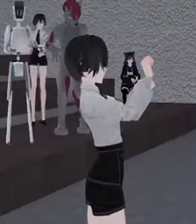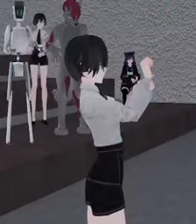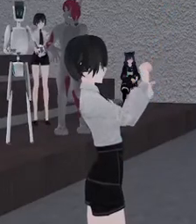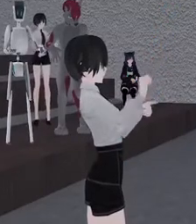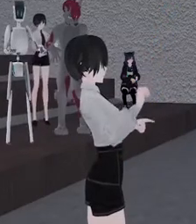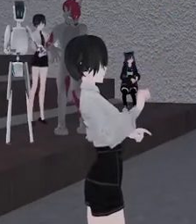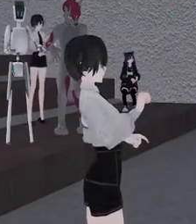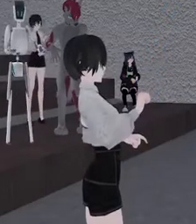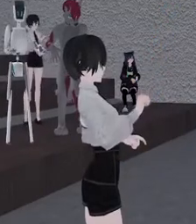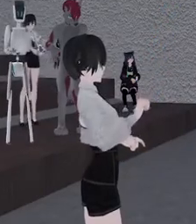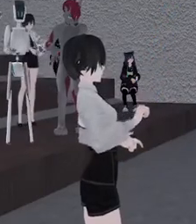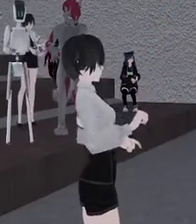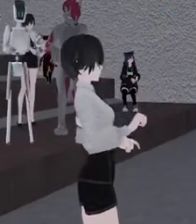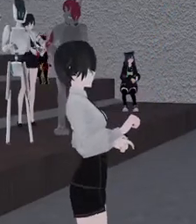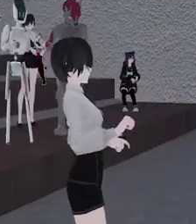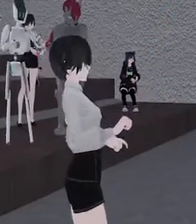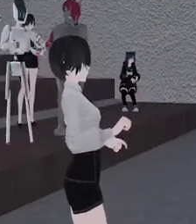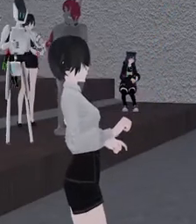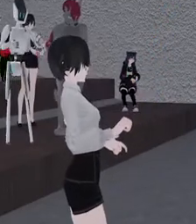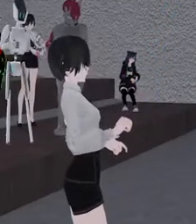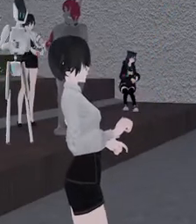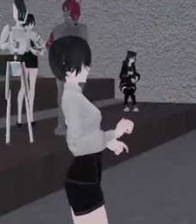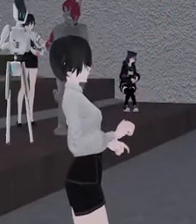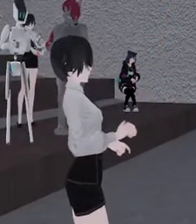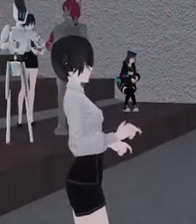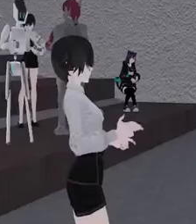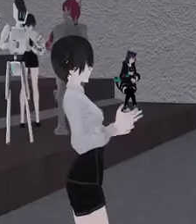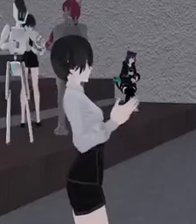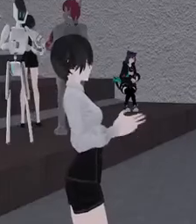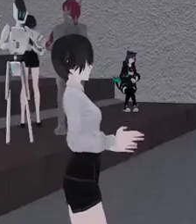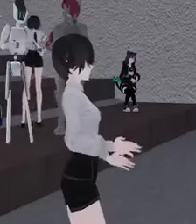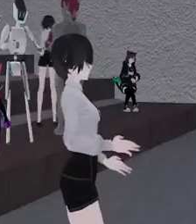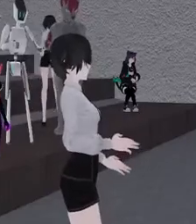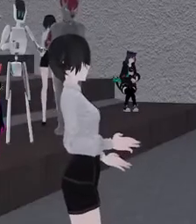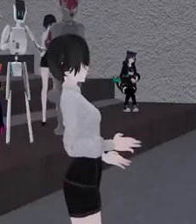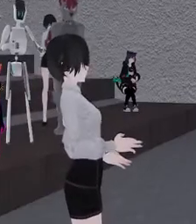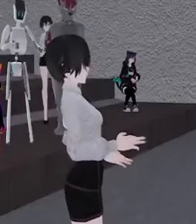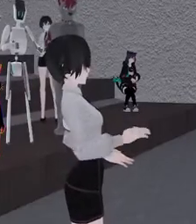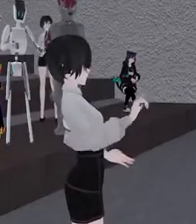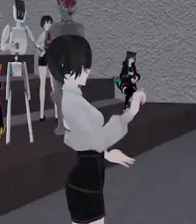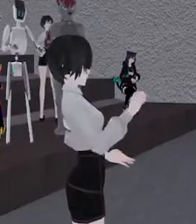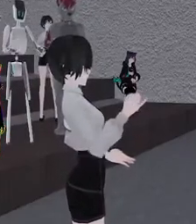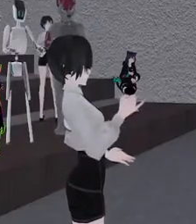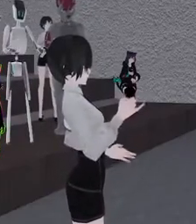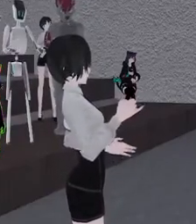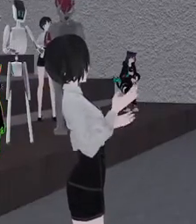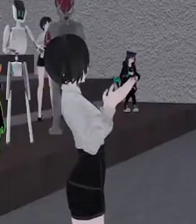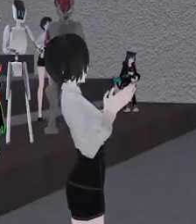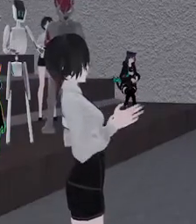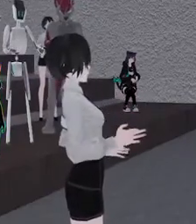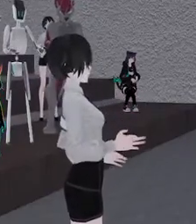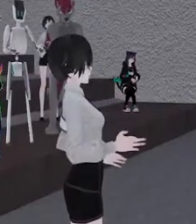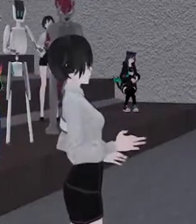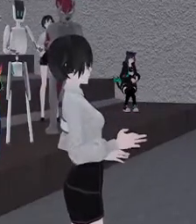province. Oh, I have not seen that before. I don't use this word in my day-to-day life, but I'll take your word for it.